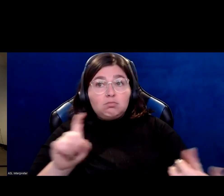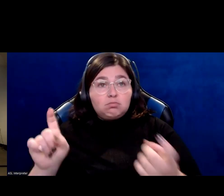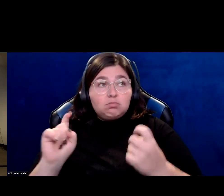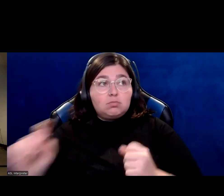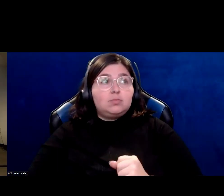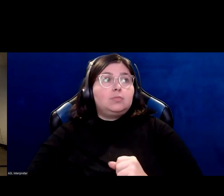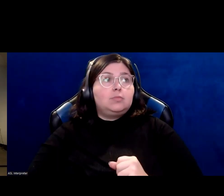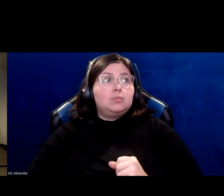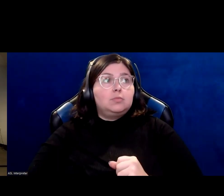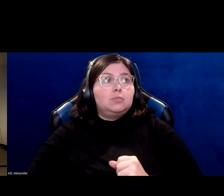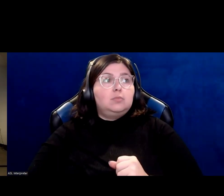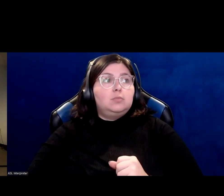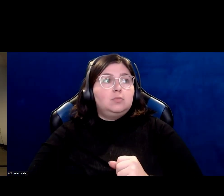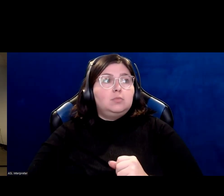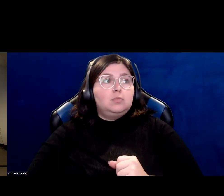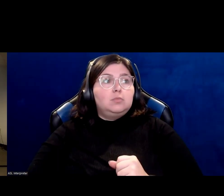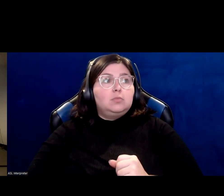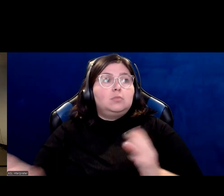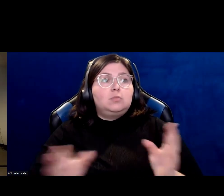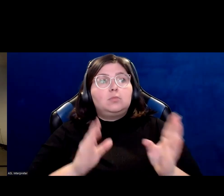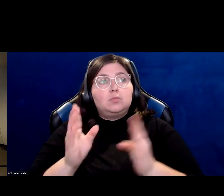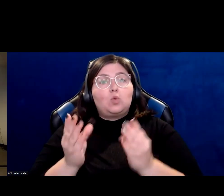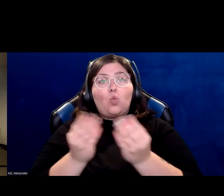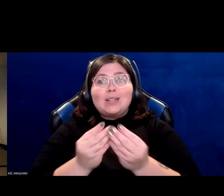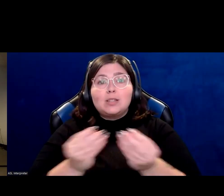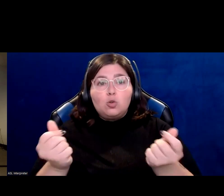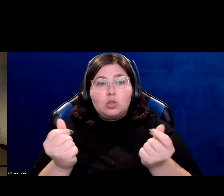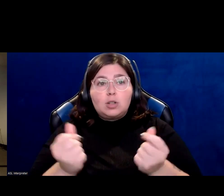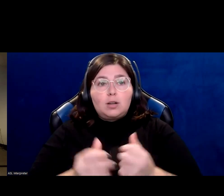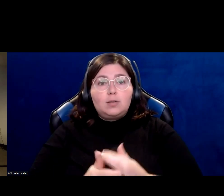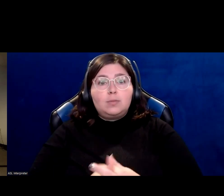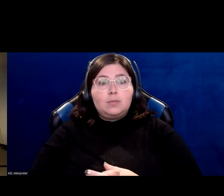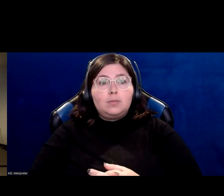All right. Okay, we'll move to resolutions. We have